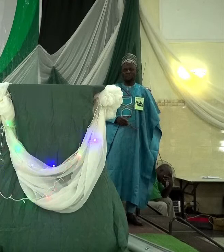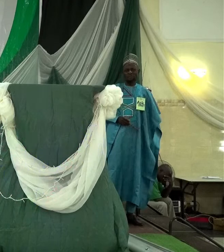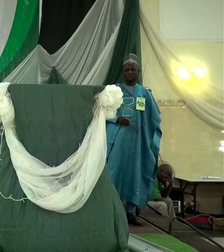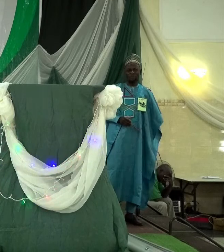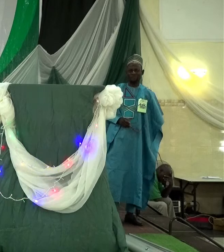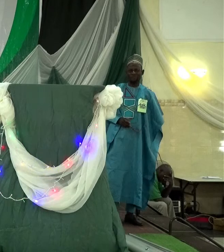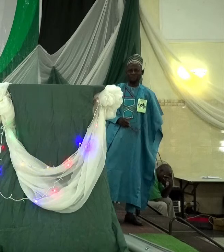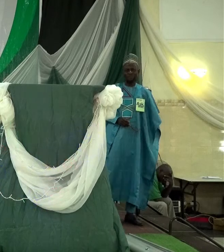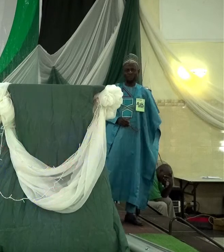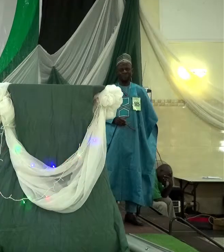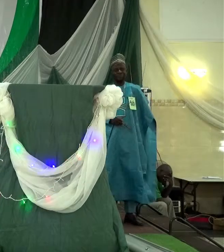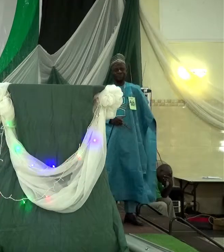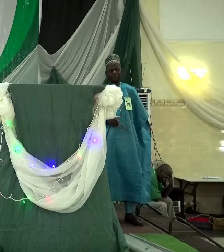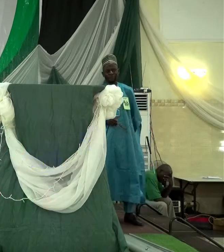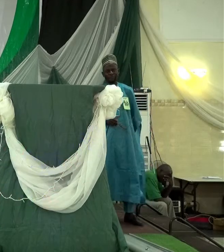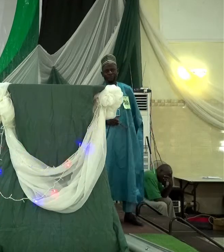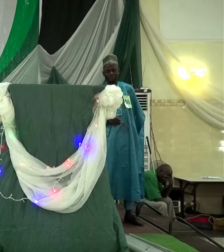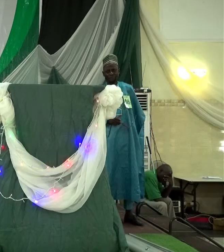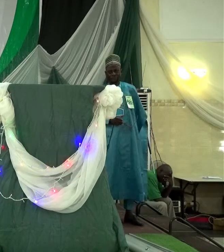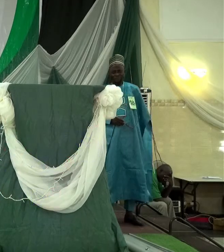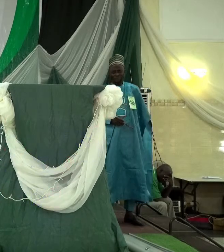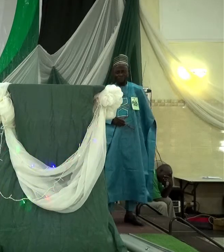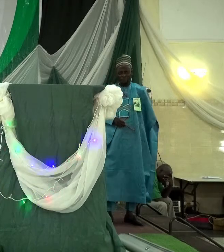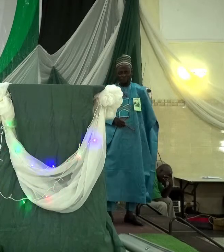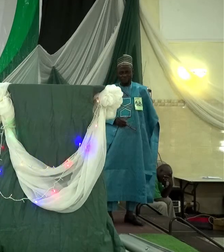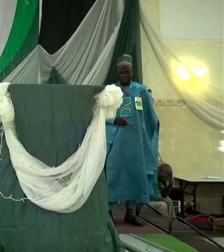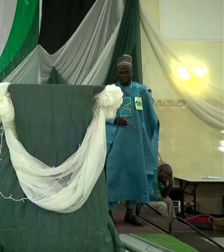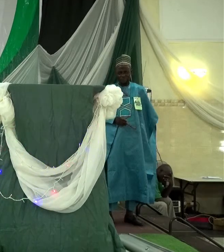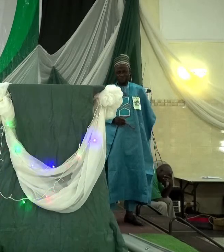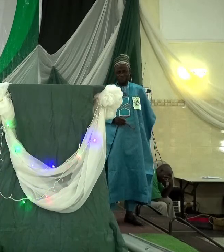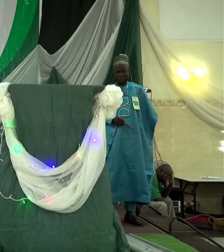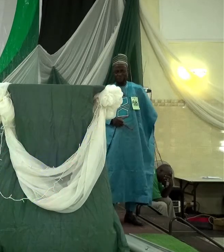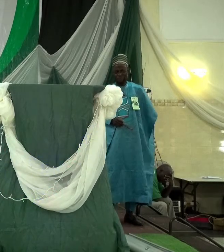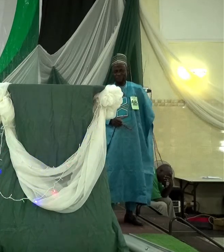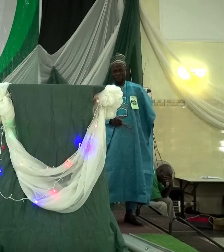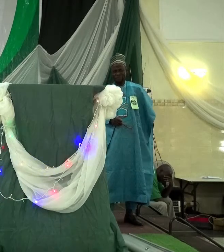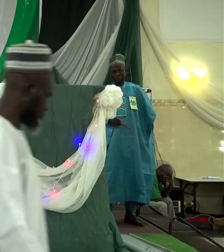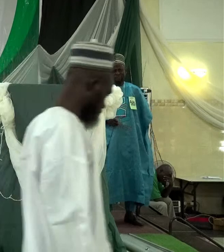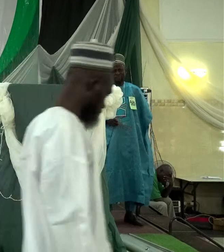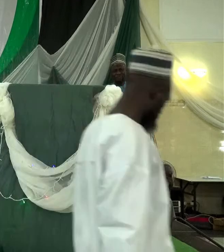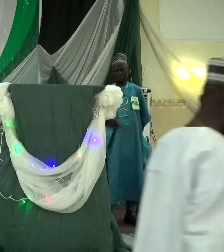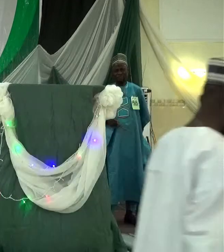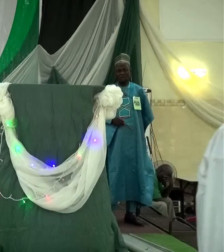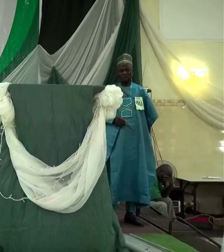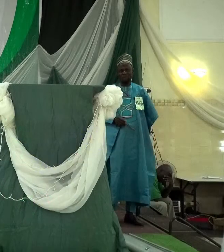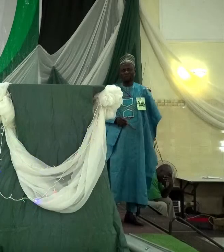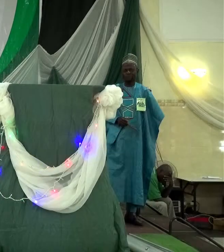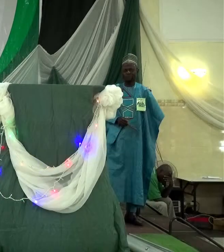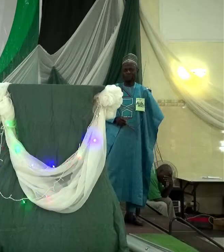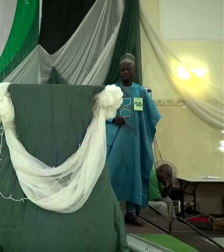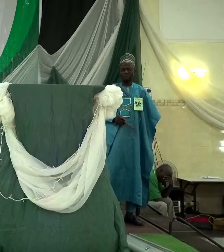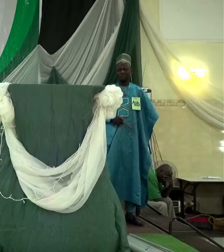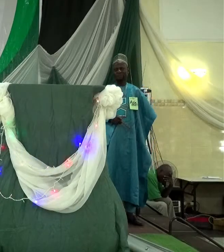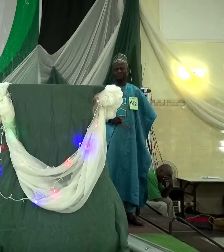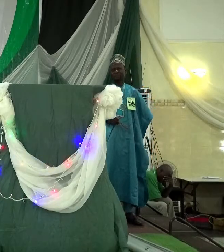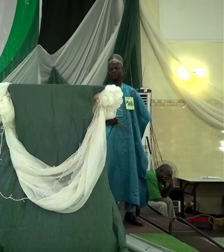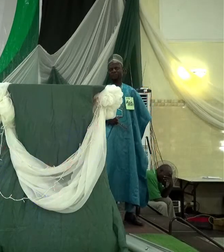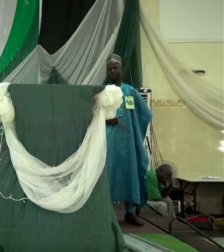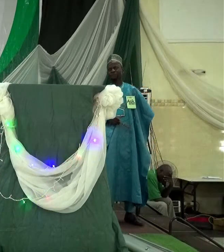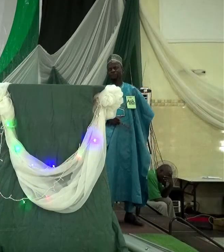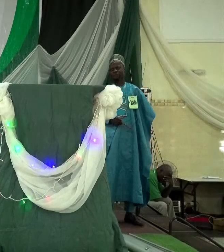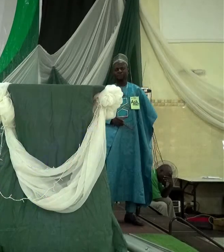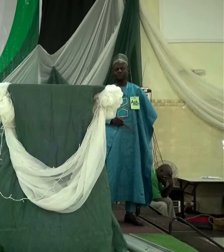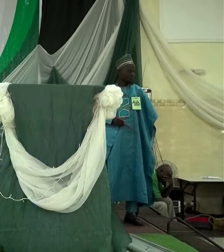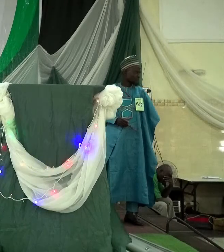Alhaja Fawzat Sani, Oyo State Commissioner for Special Duty. Lara awon tokuru ojo na ni Alhaji Dahud Makanjola